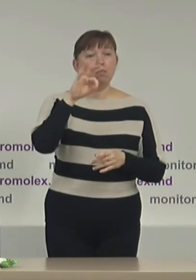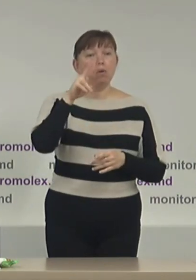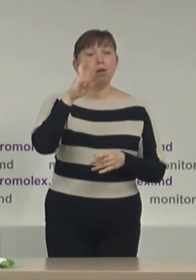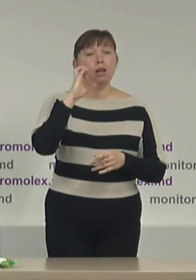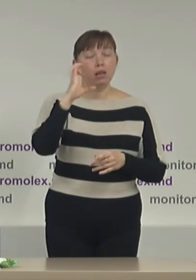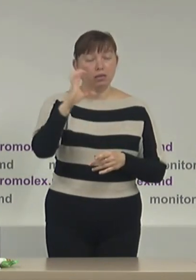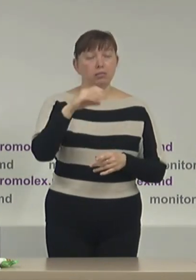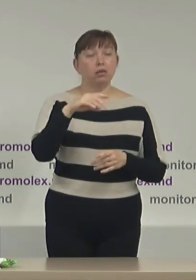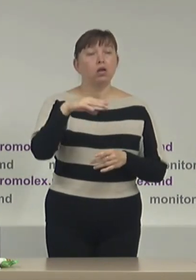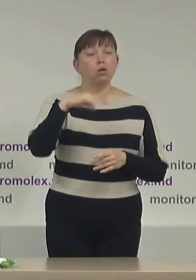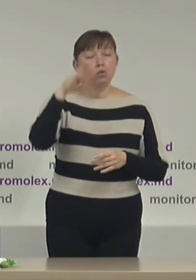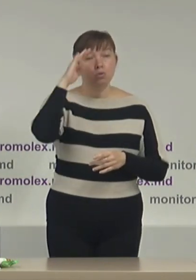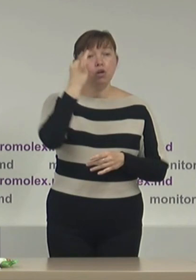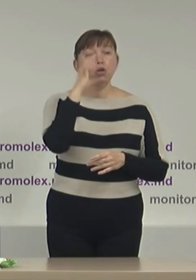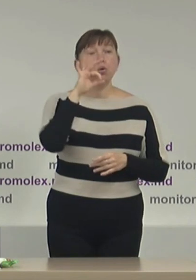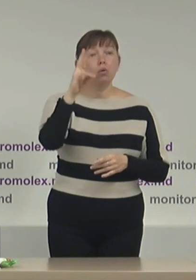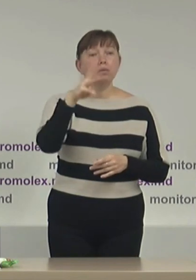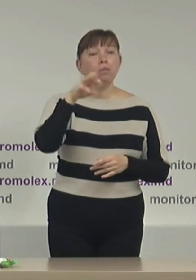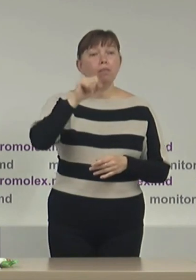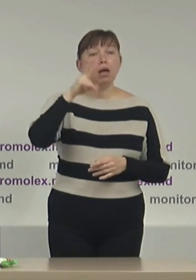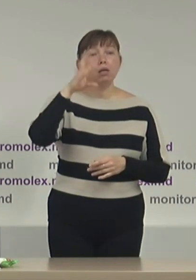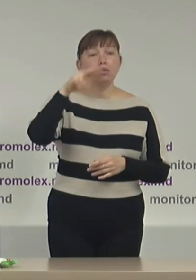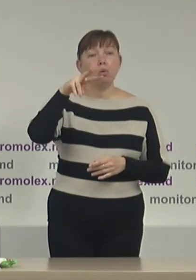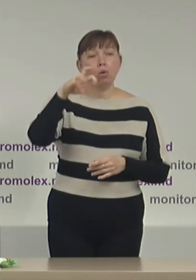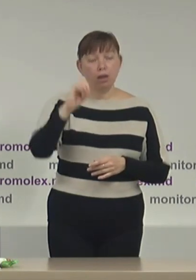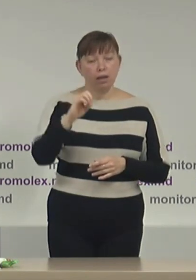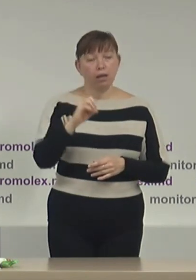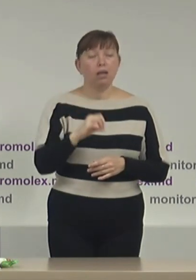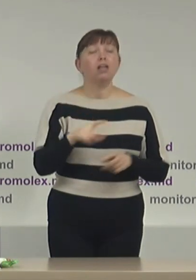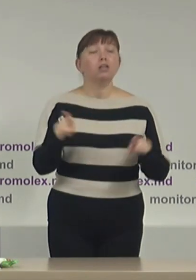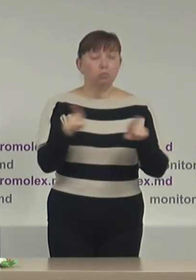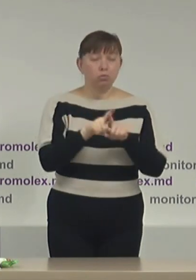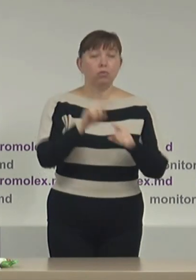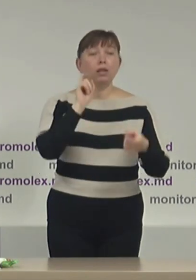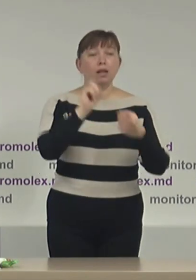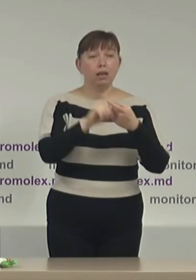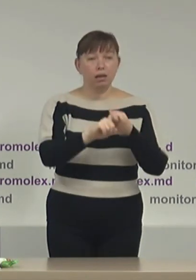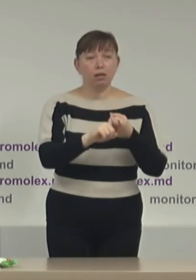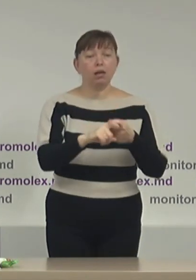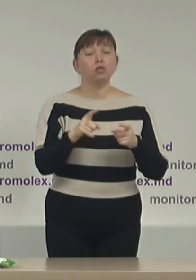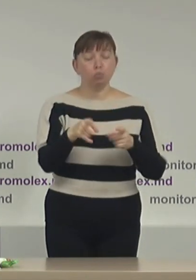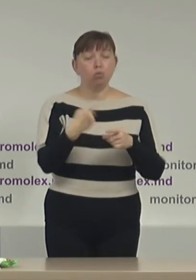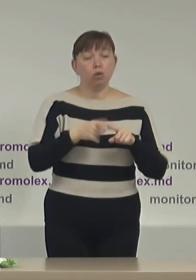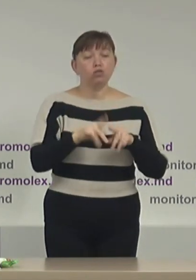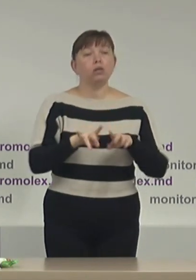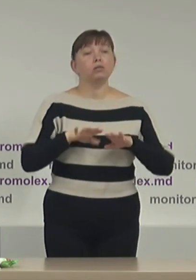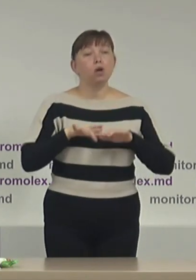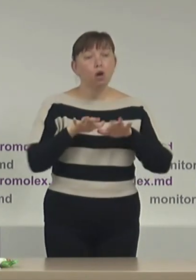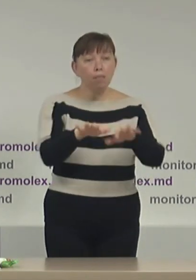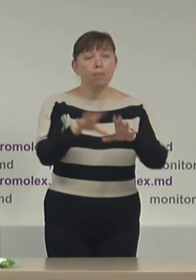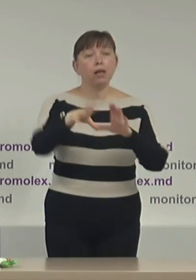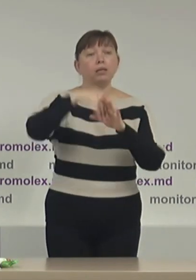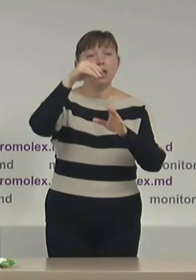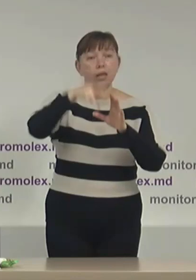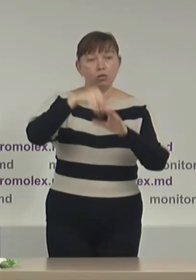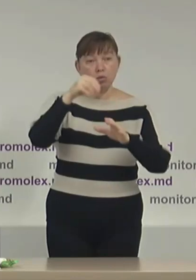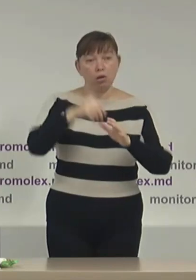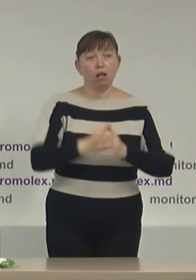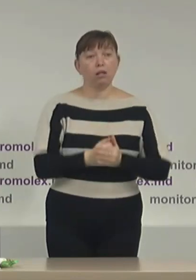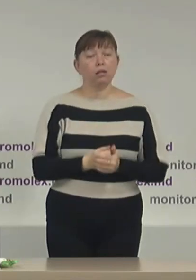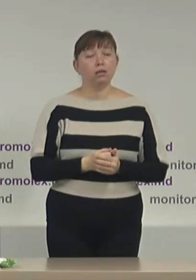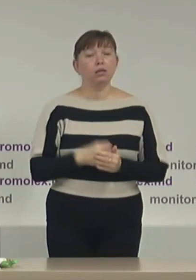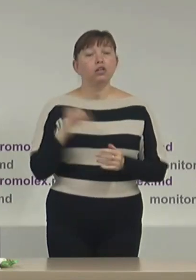of Promo-LEX Association, Ion Manole. The briefing is also related to the electoral